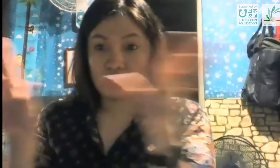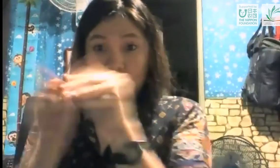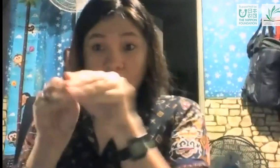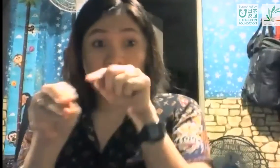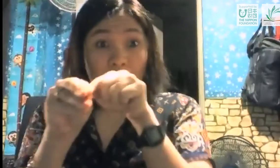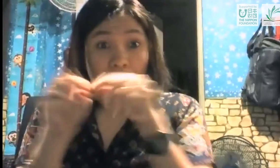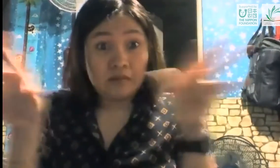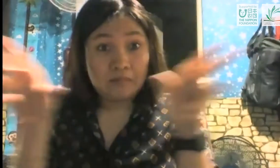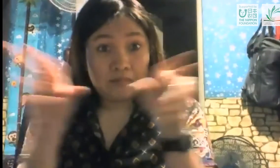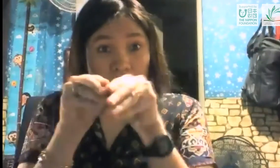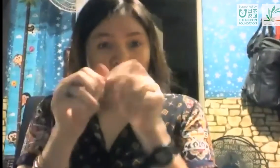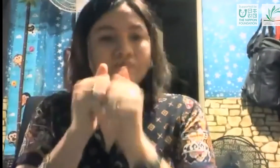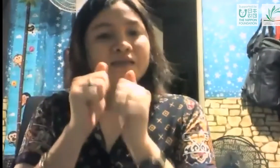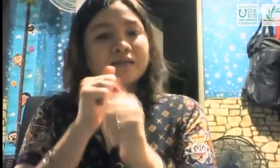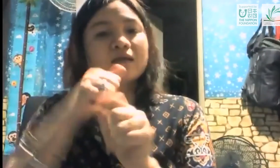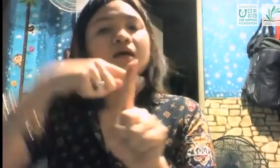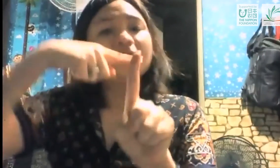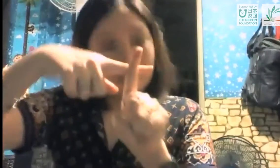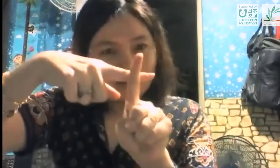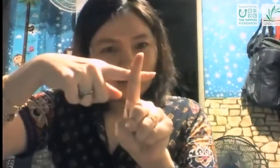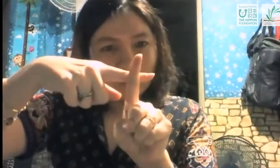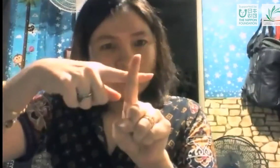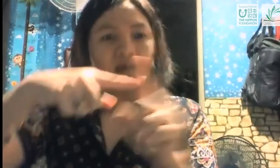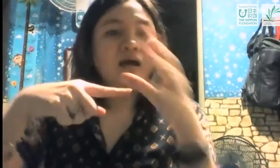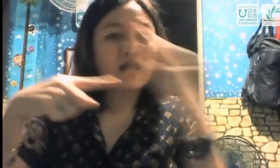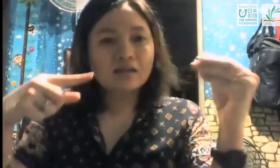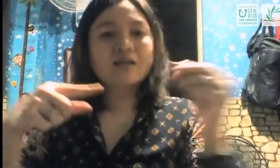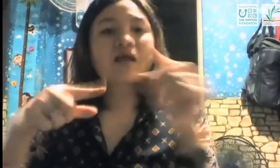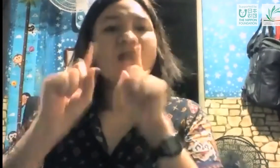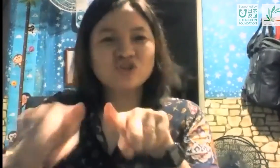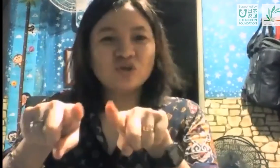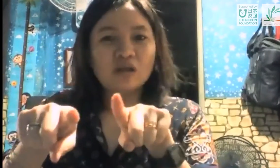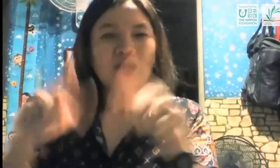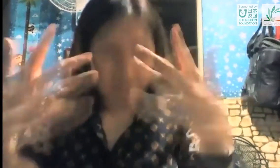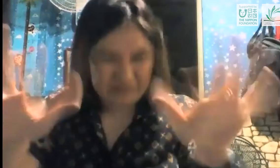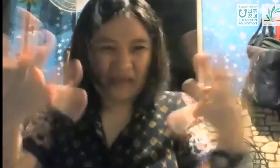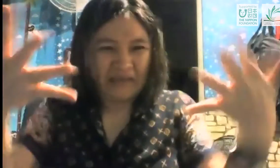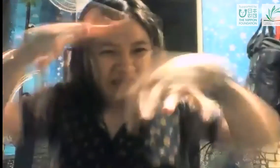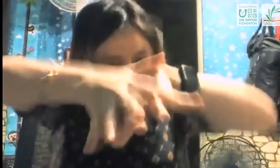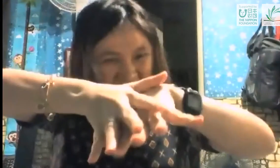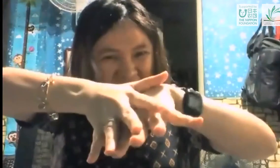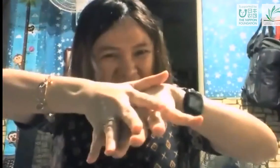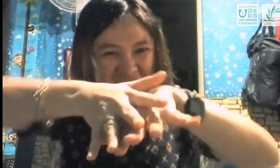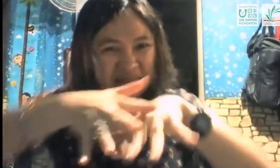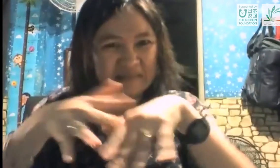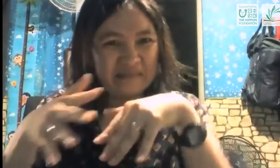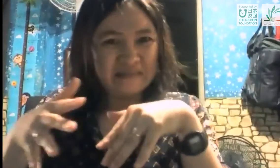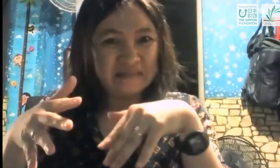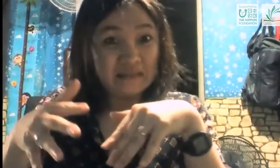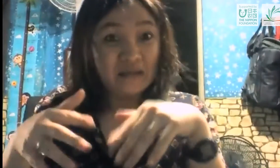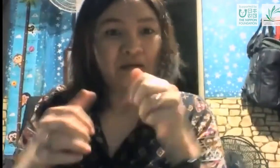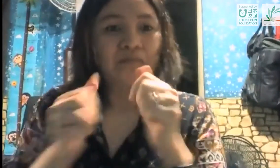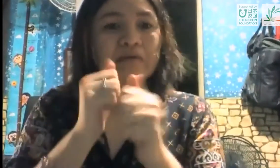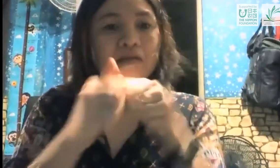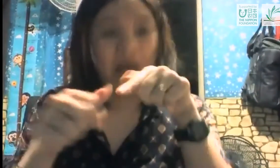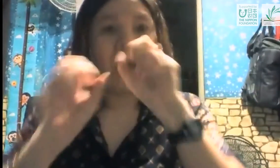So when we say 2 times or 2 plus 3, that implies with this sign